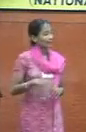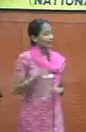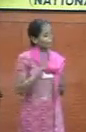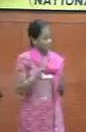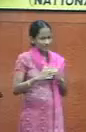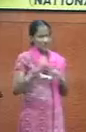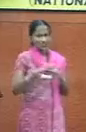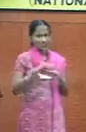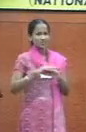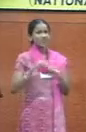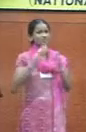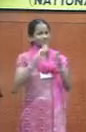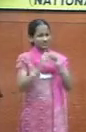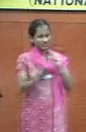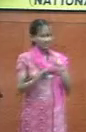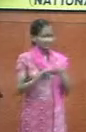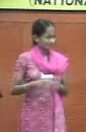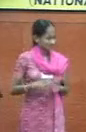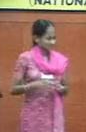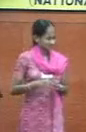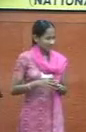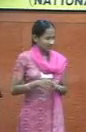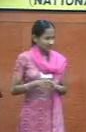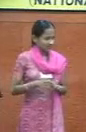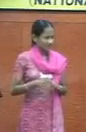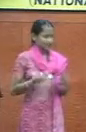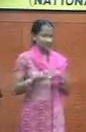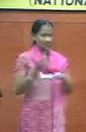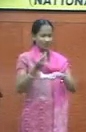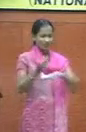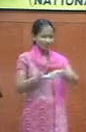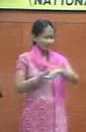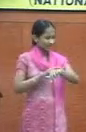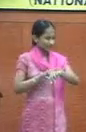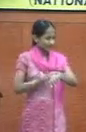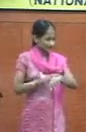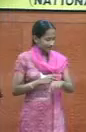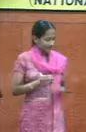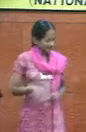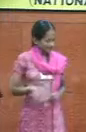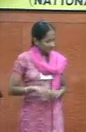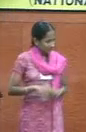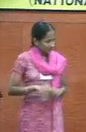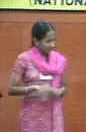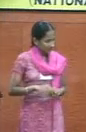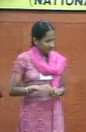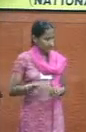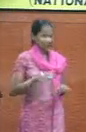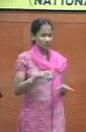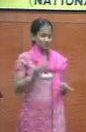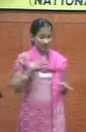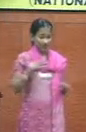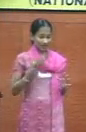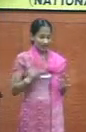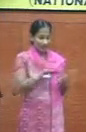Slowly changed, became, within few days, became pro-disability because we had planning